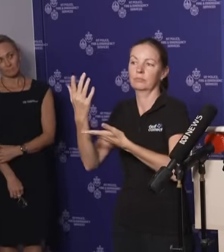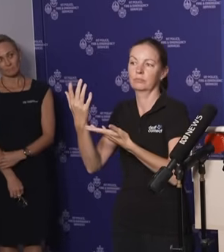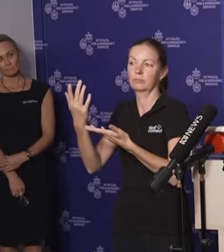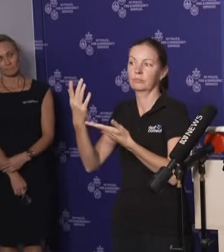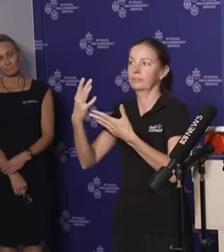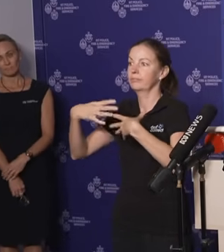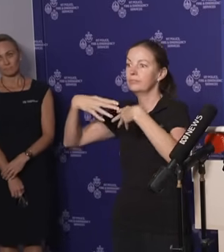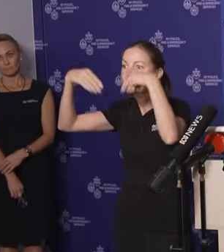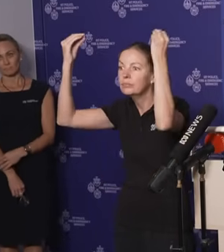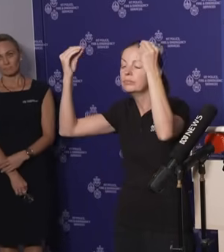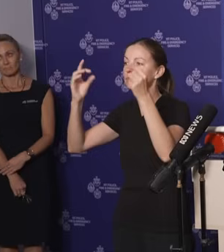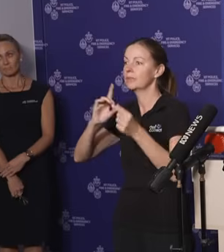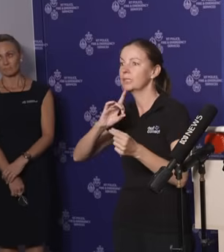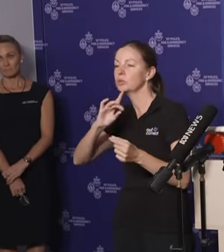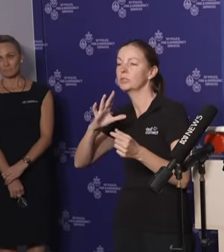outage.